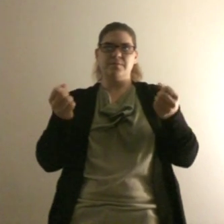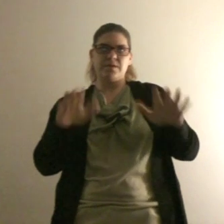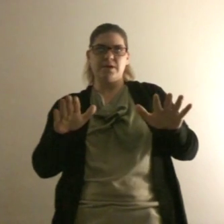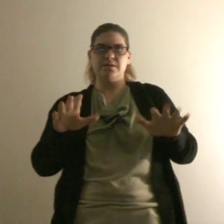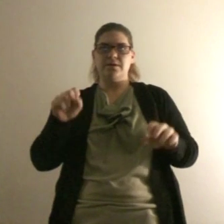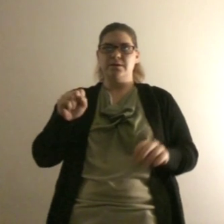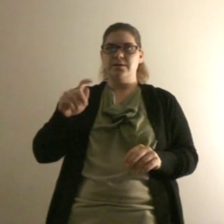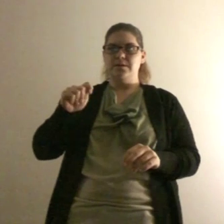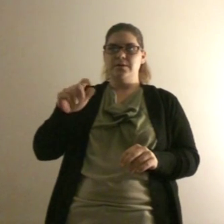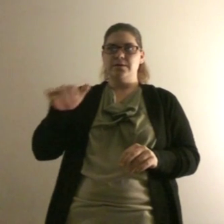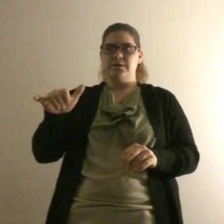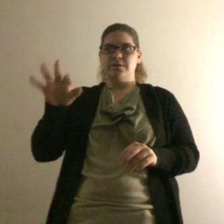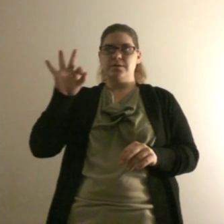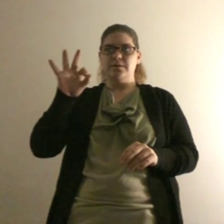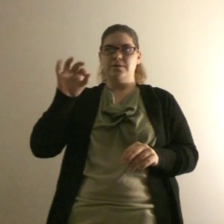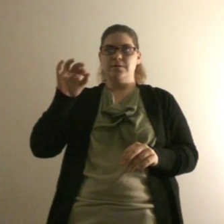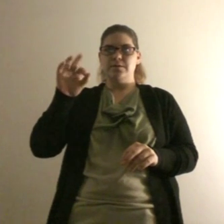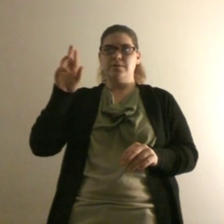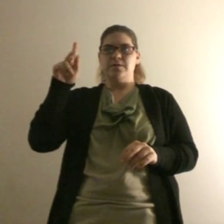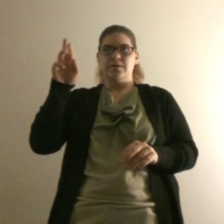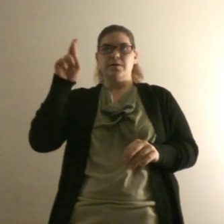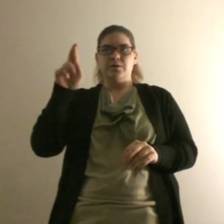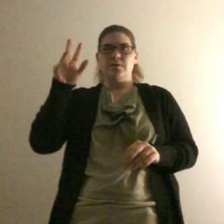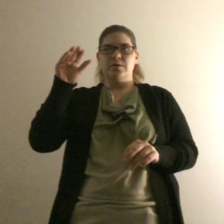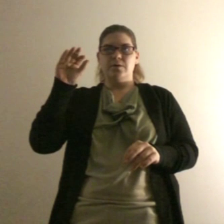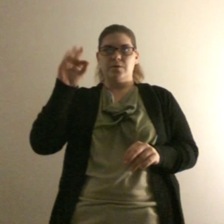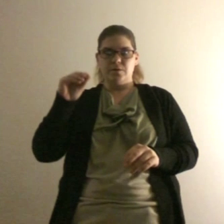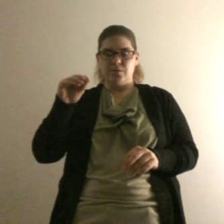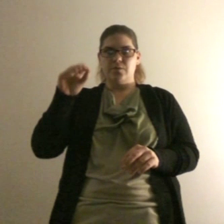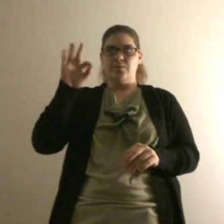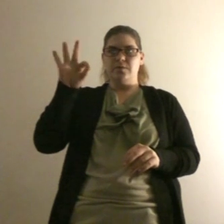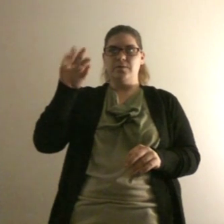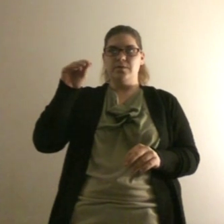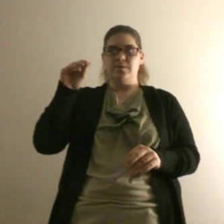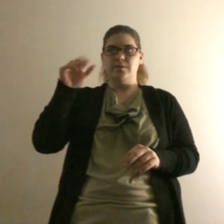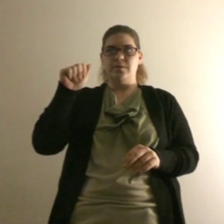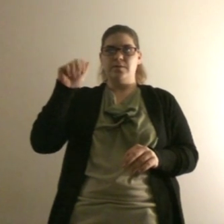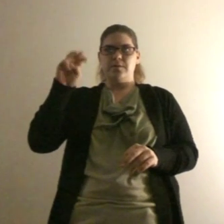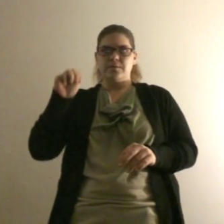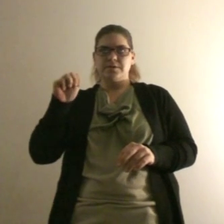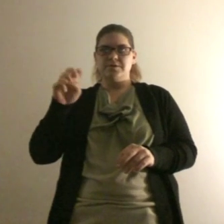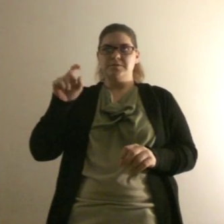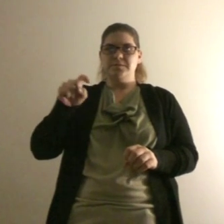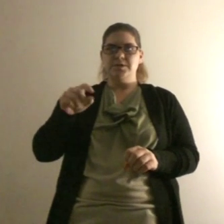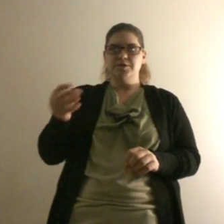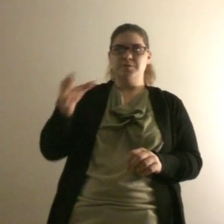a styrofoam container should be placed over the plant and fastened down to prevent it from blowing away.